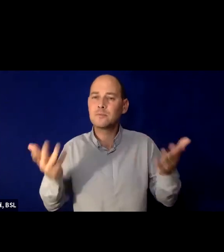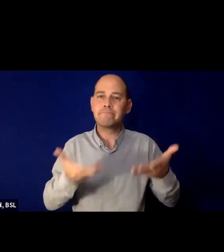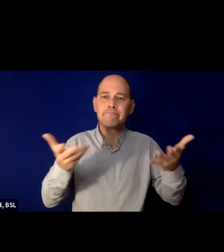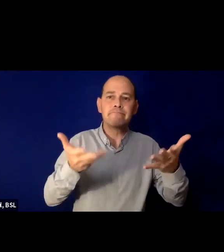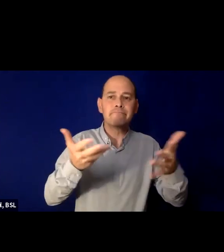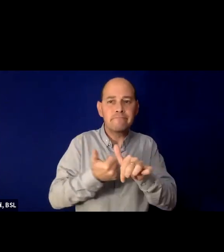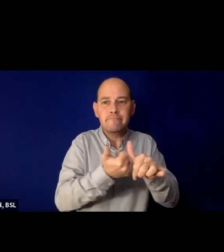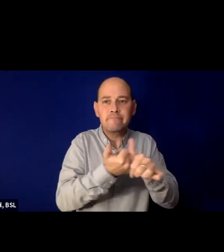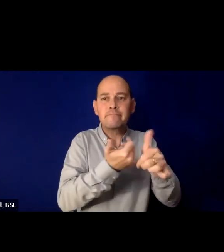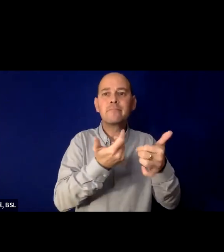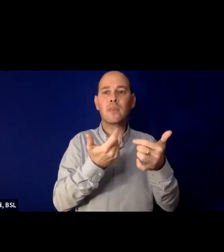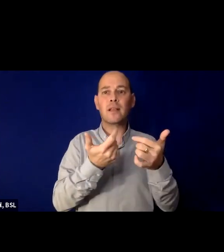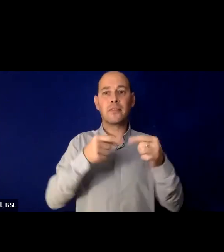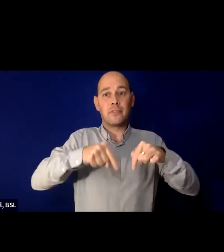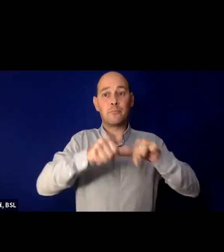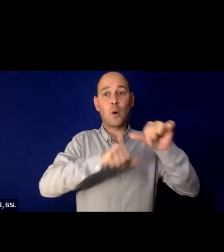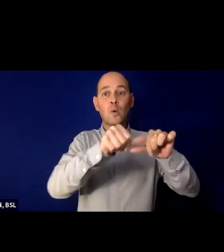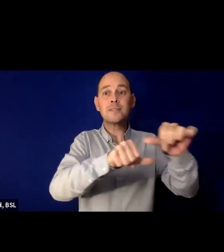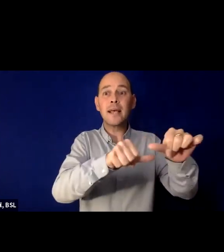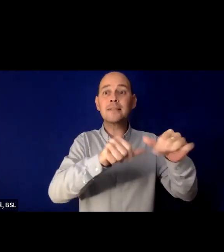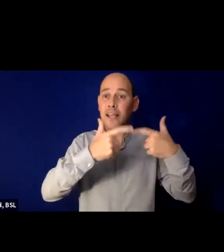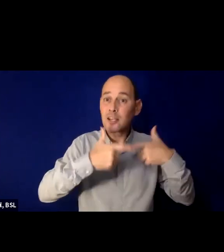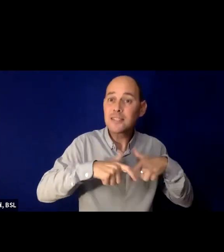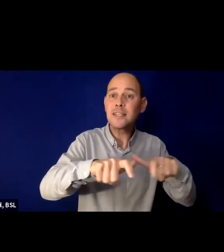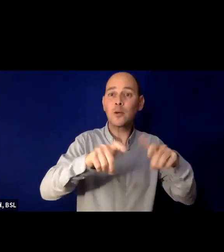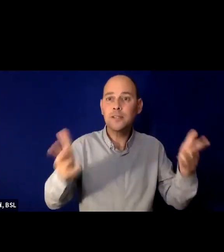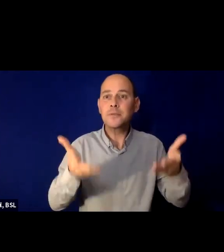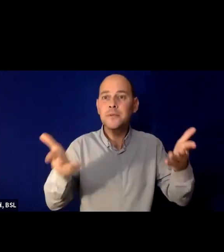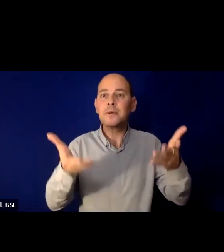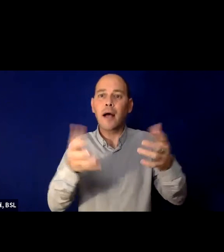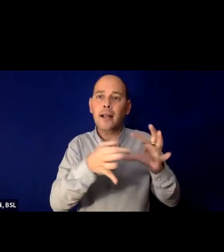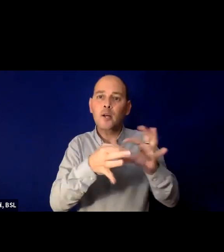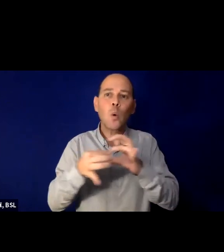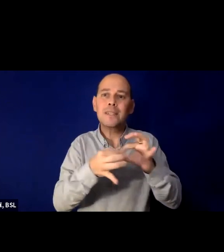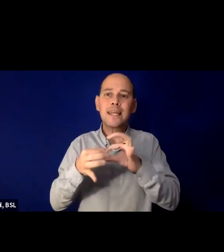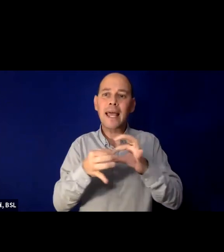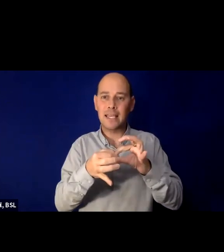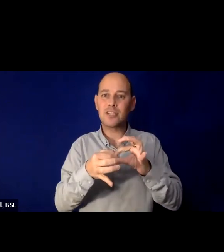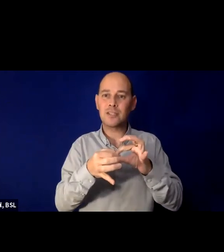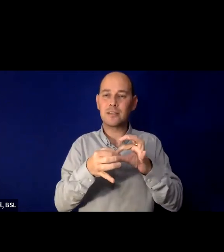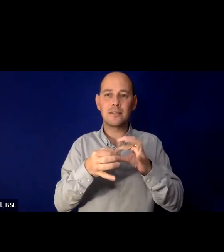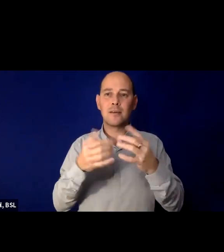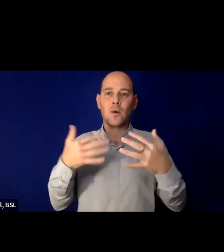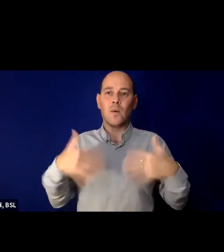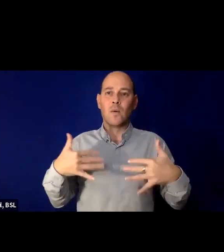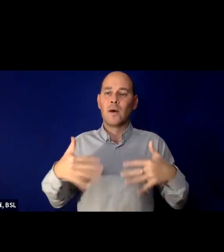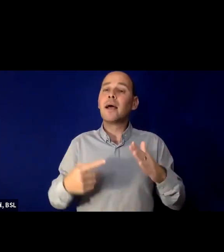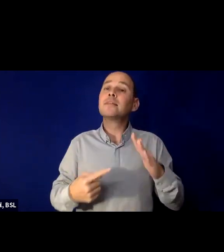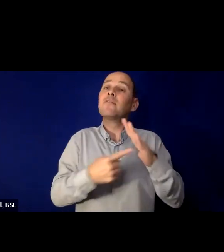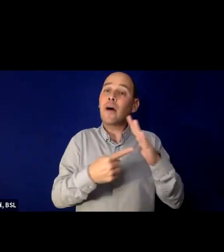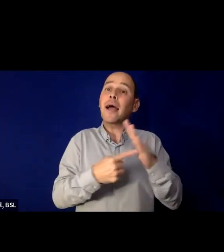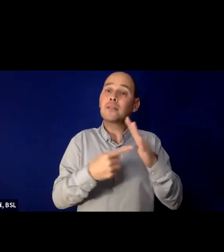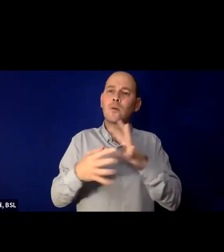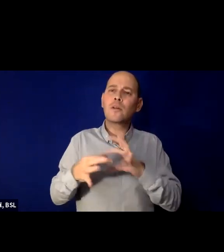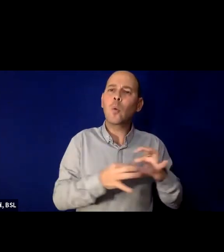countries and supporting this process and continuing to drive forward and coordinate, as Emma said. It's vital that this is coordinated, of